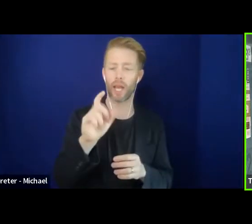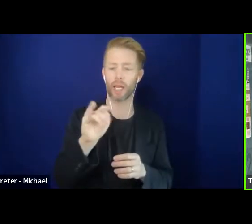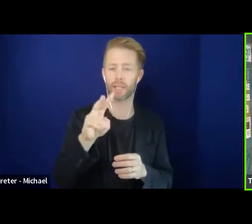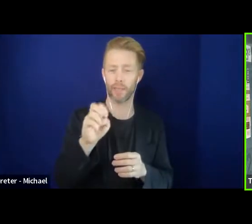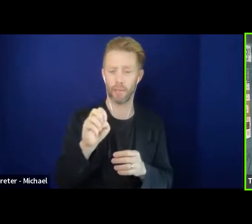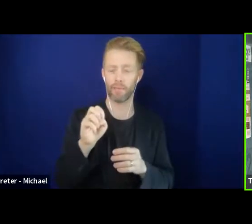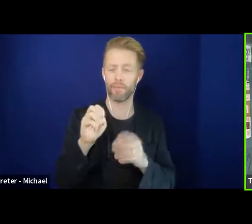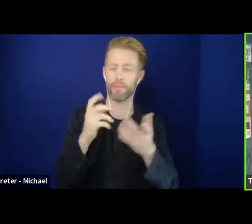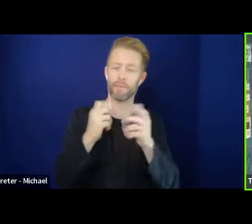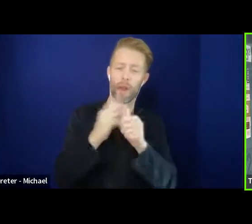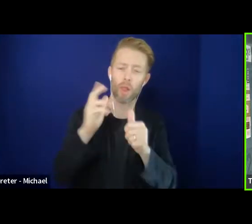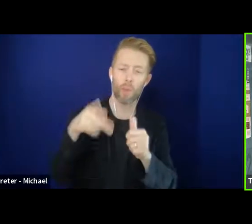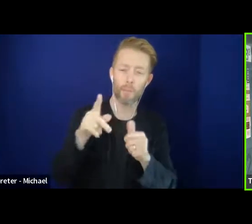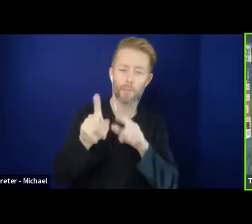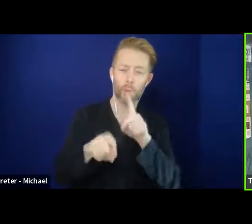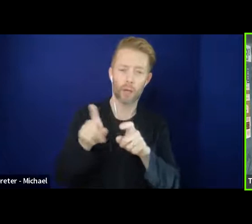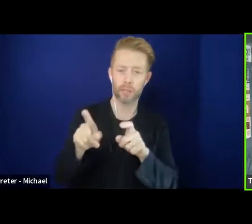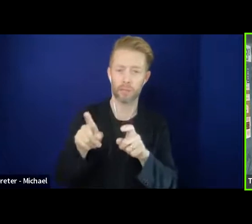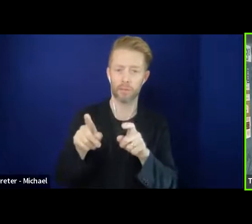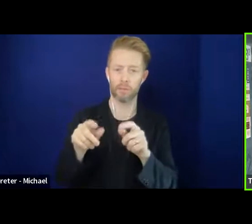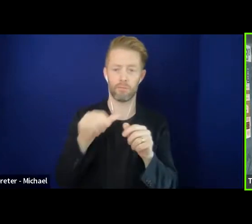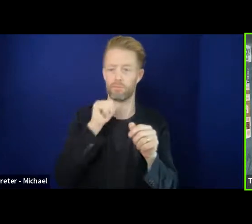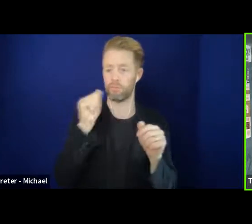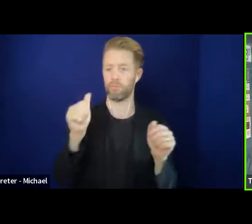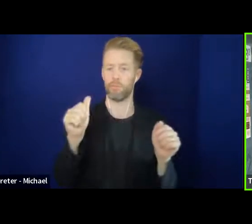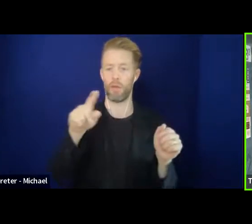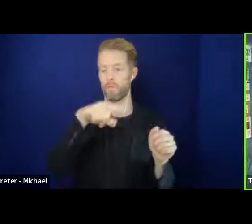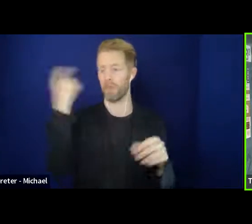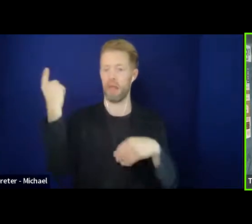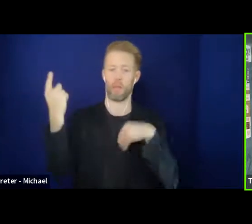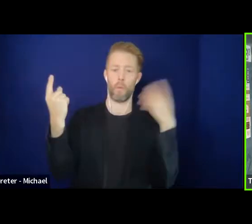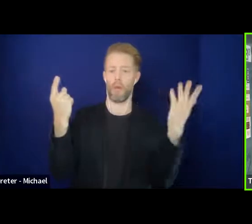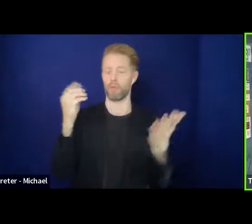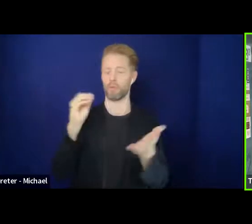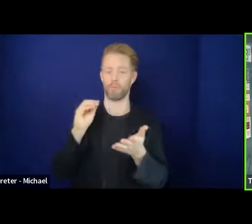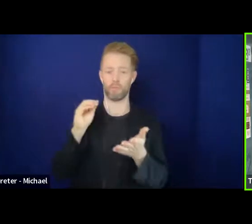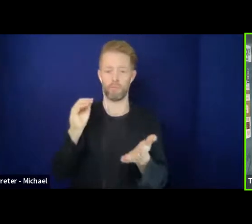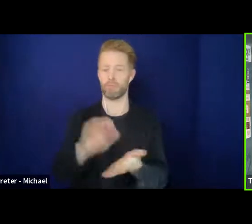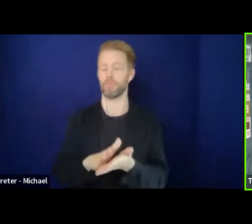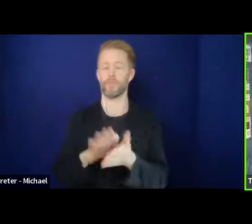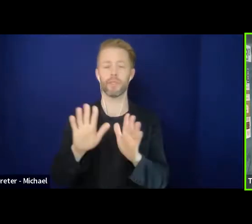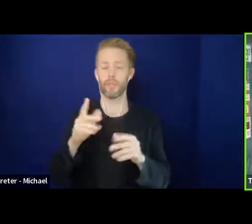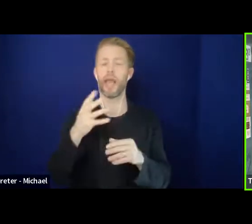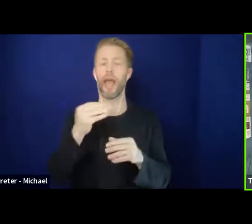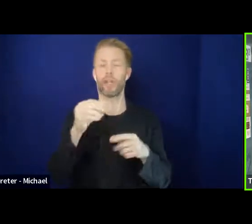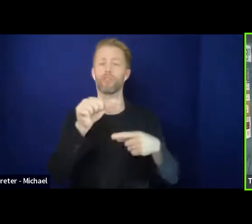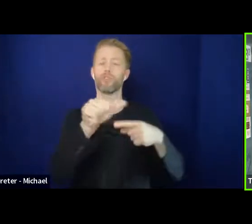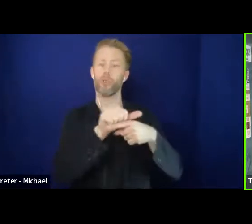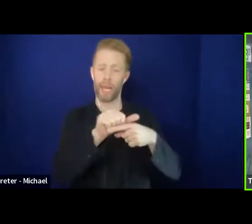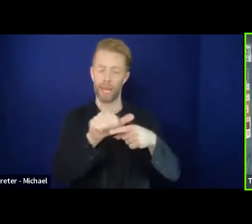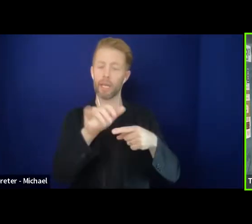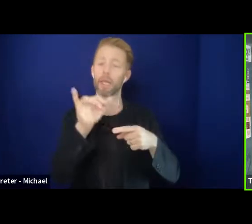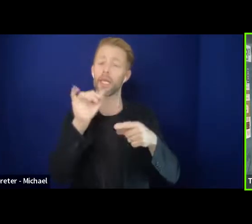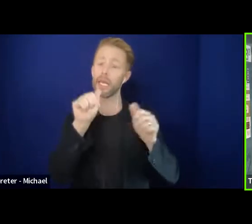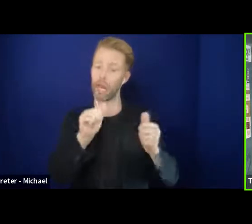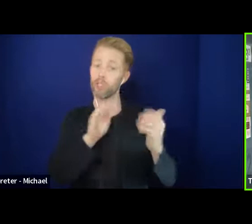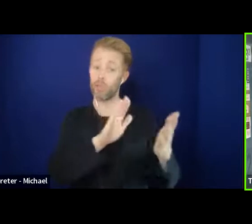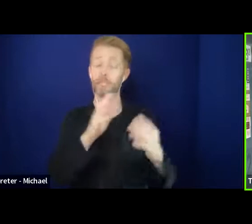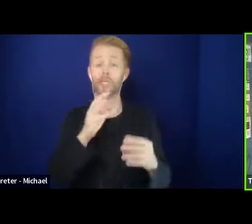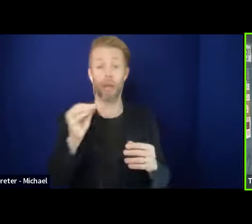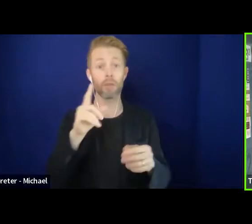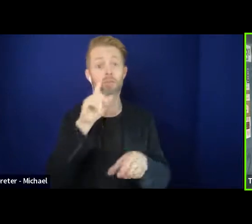and suggesting that some training might resolve some of the problems that we encountered. And actually it